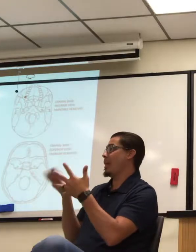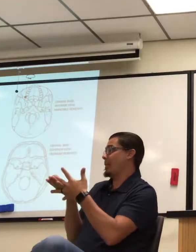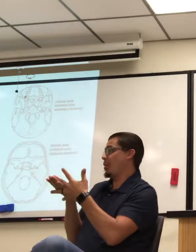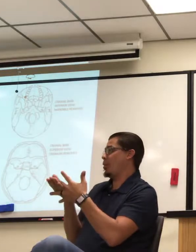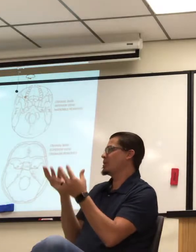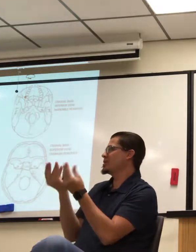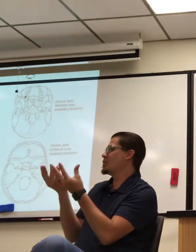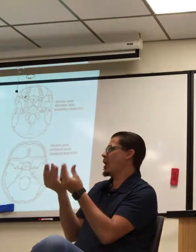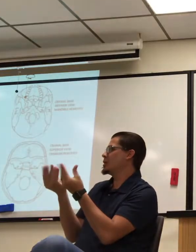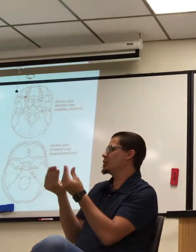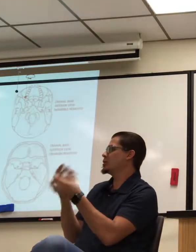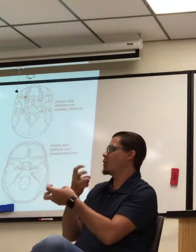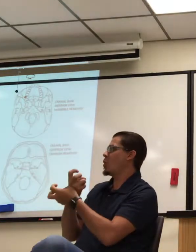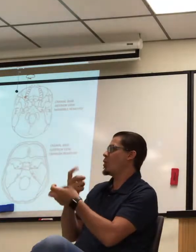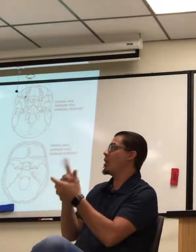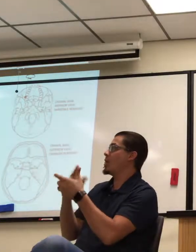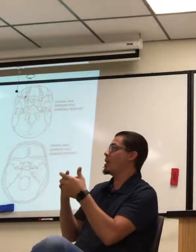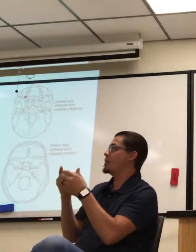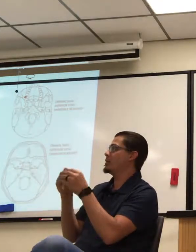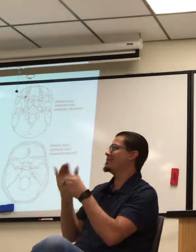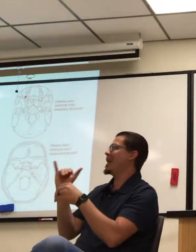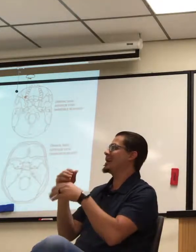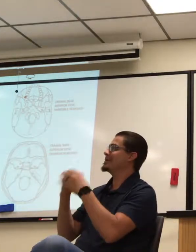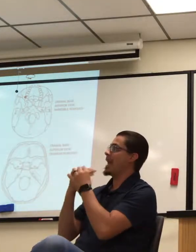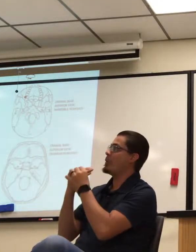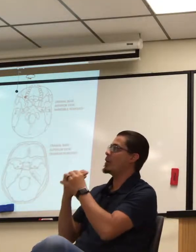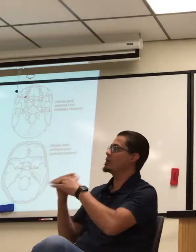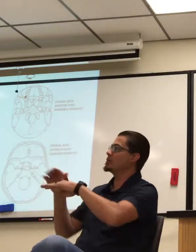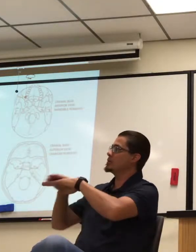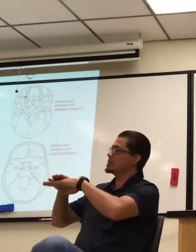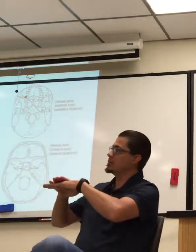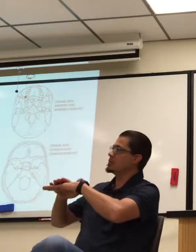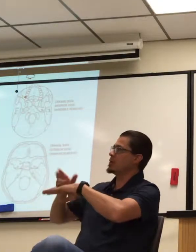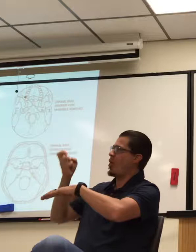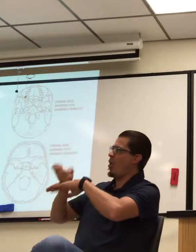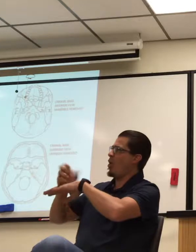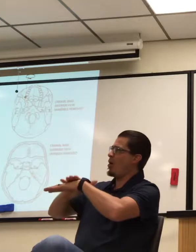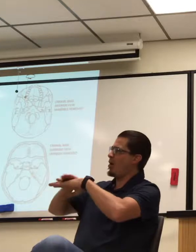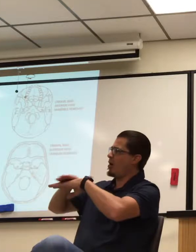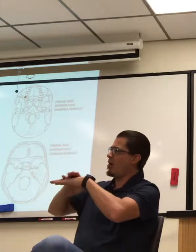more compact bone. So, spongy bone,